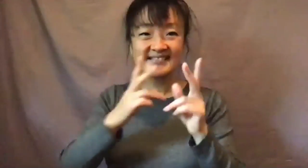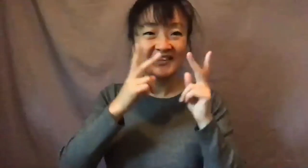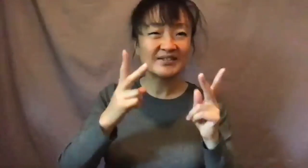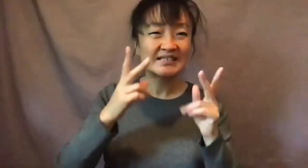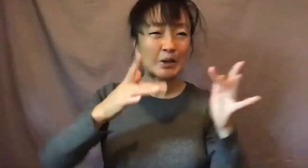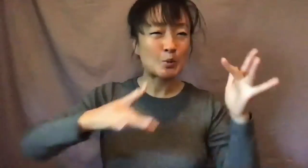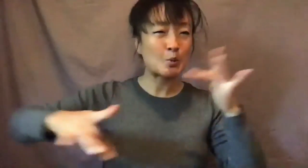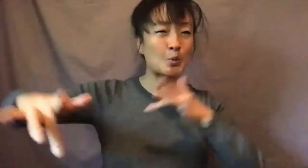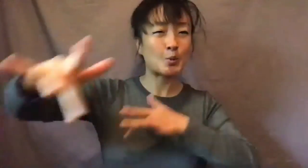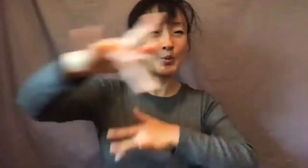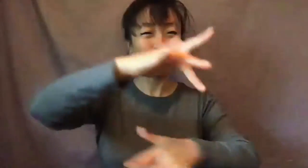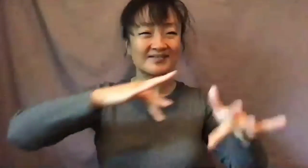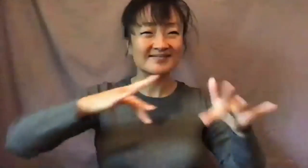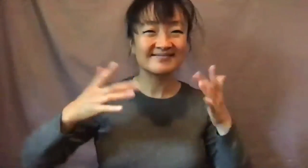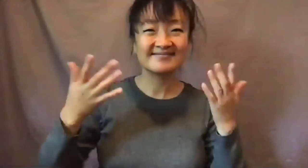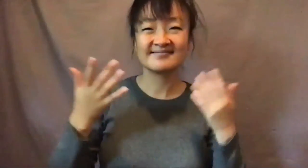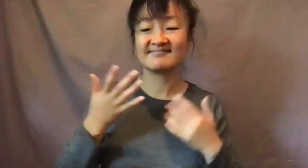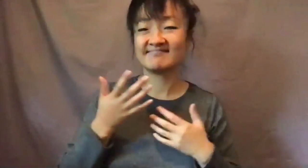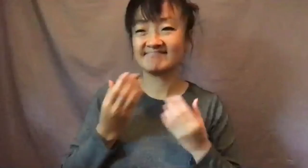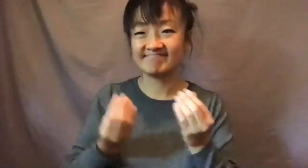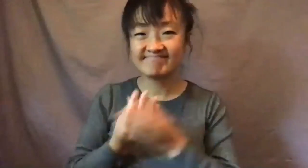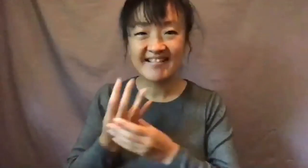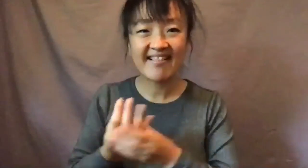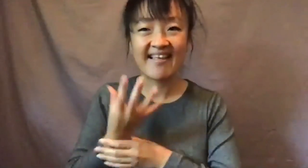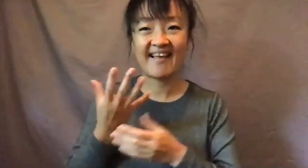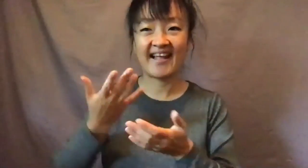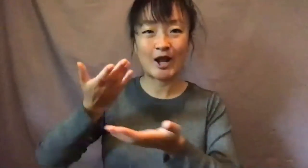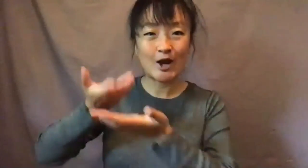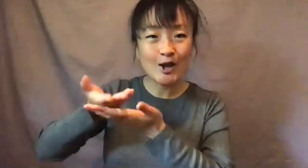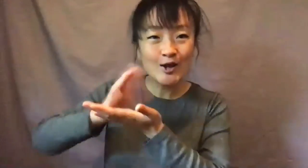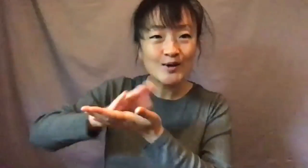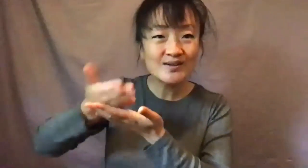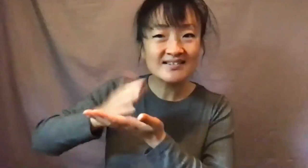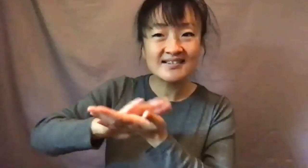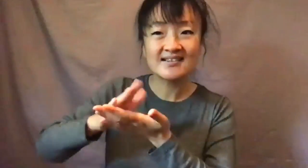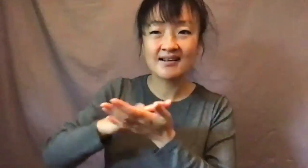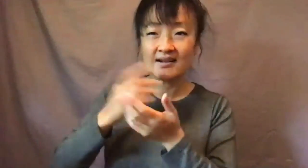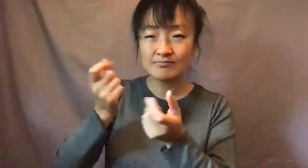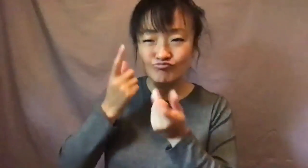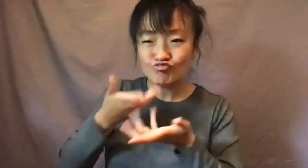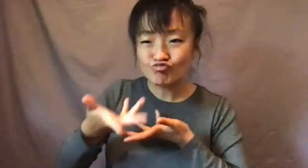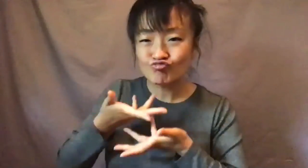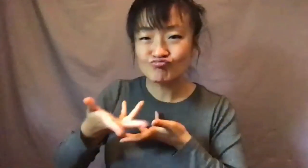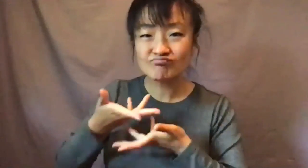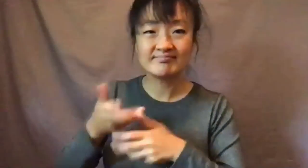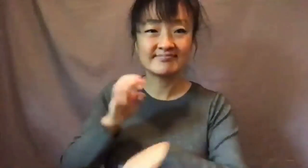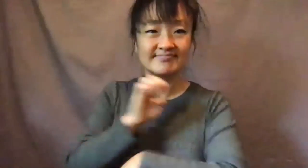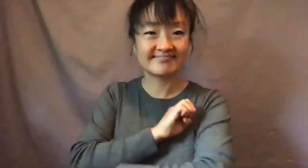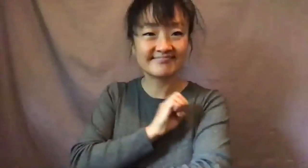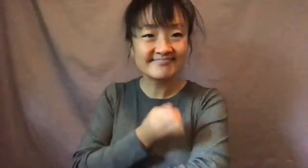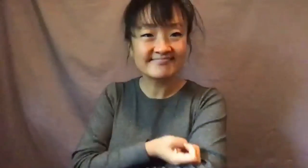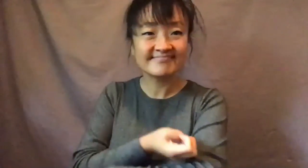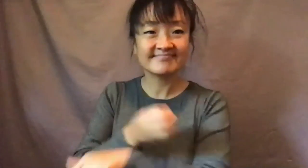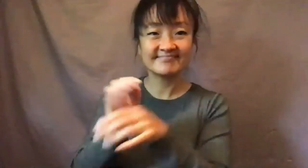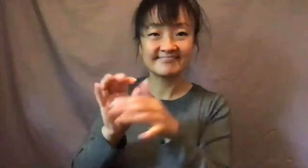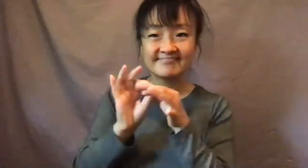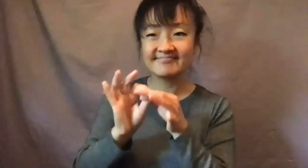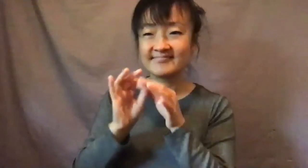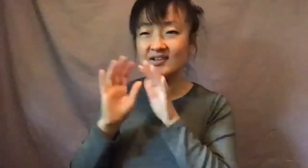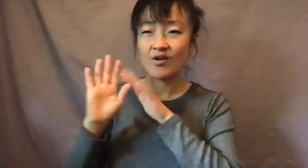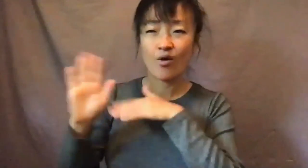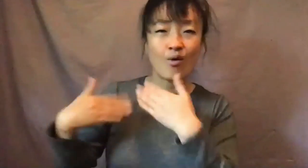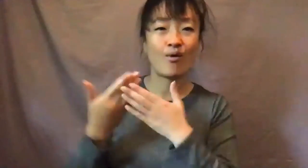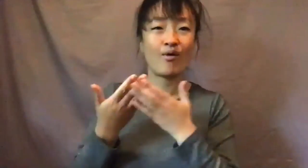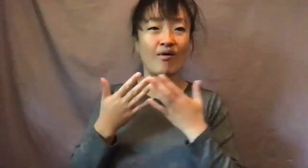animals, cultivating plants, yeah, through cooking, coming into the understanding that there is an energetic connection among all living things